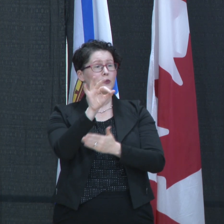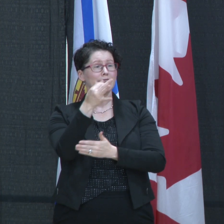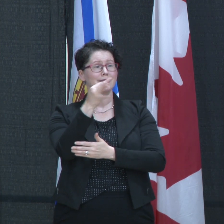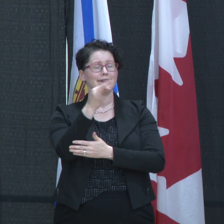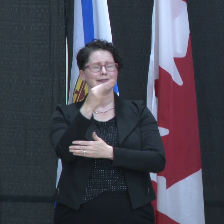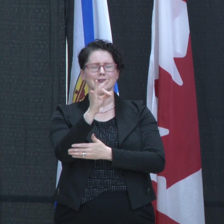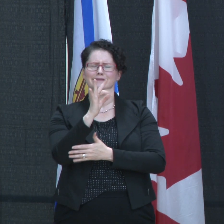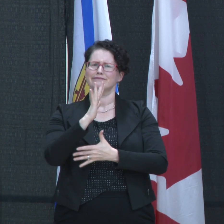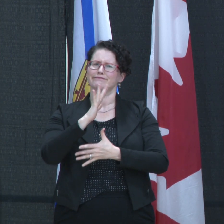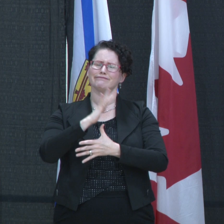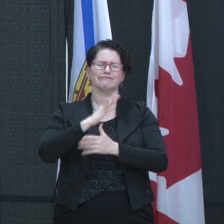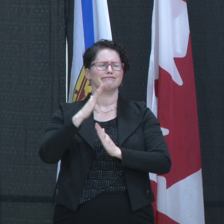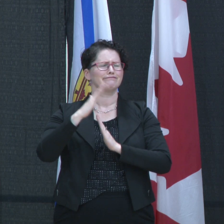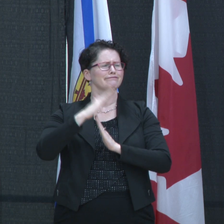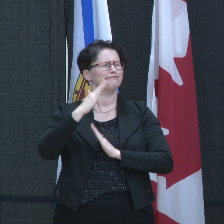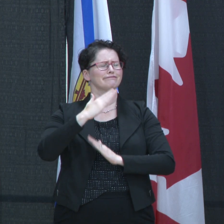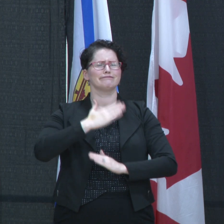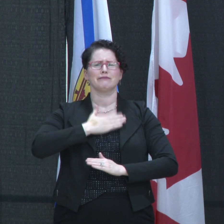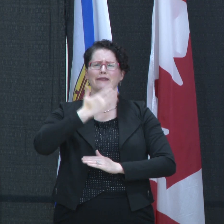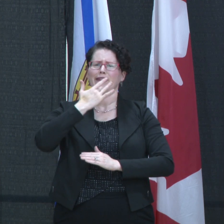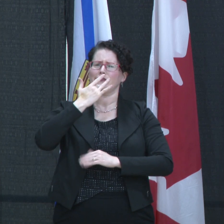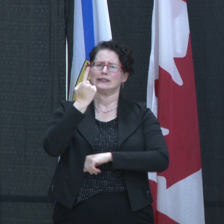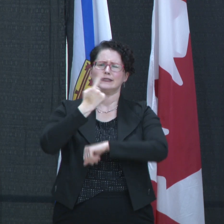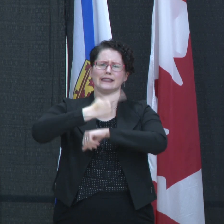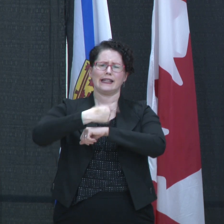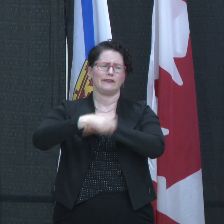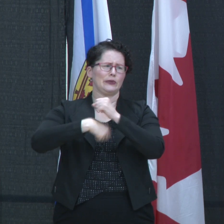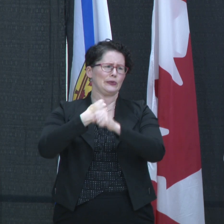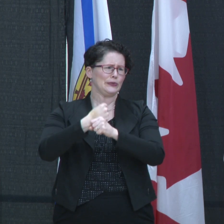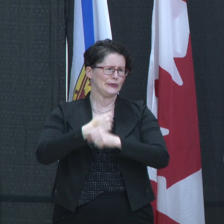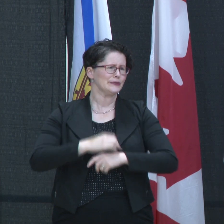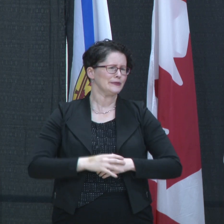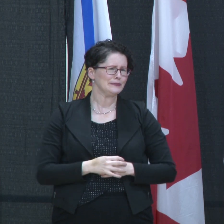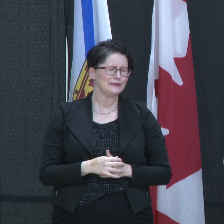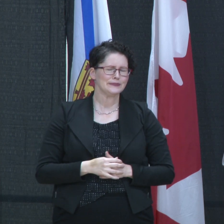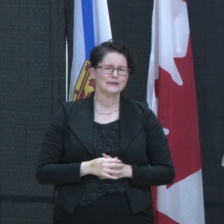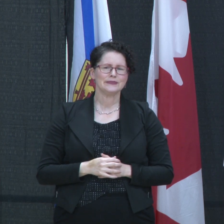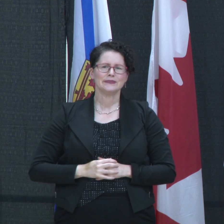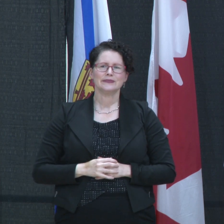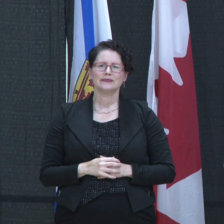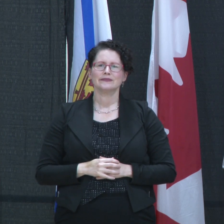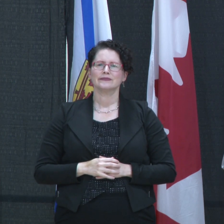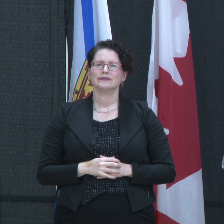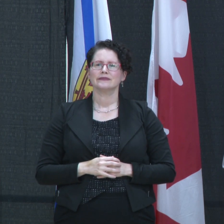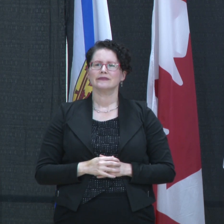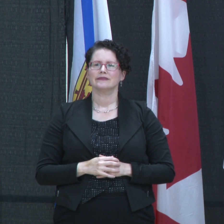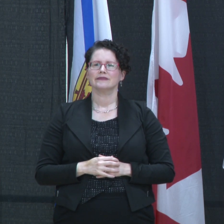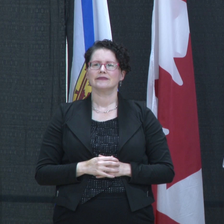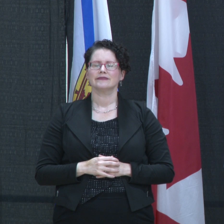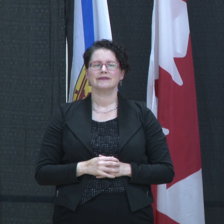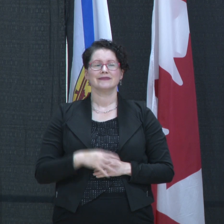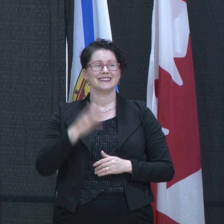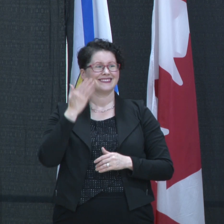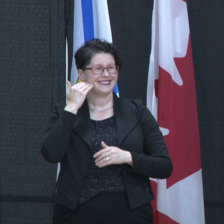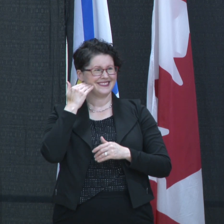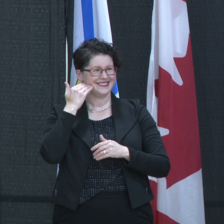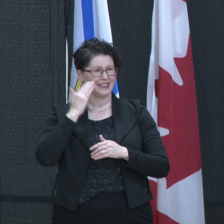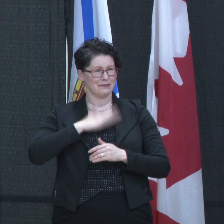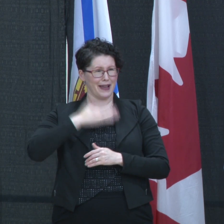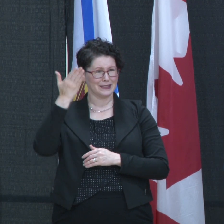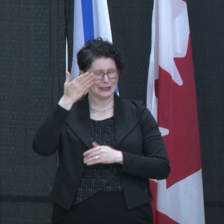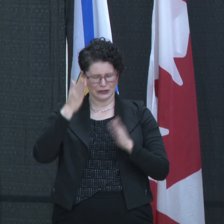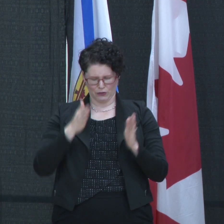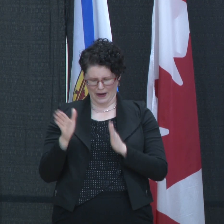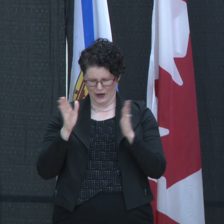simply the highlight of my year. A couple of weeks ago, when I was preparing my address, my speech for this morning, I was